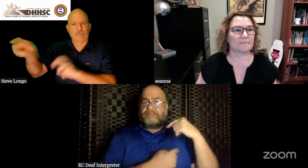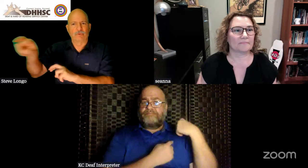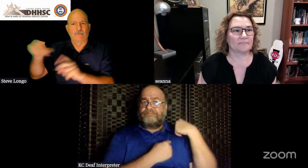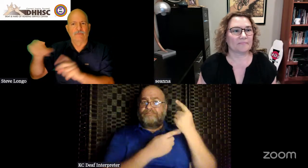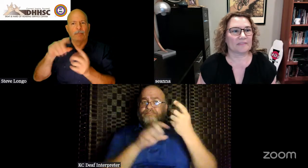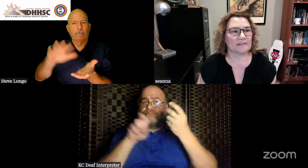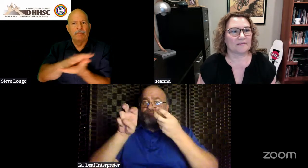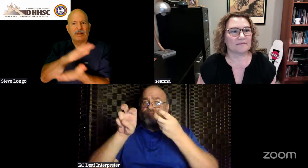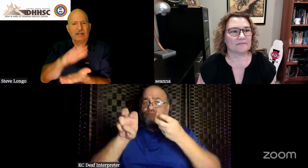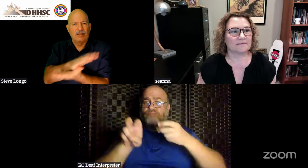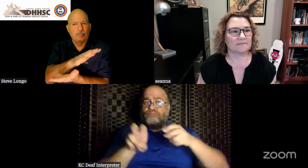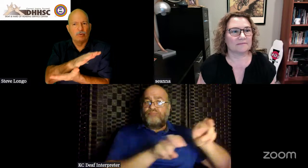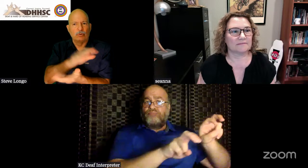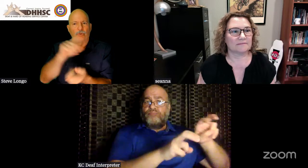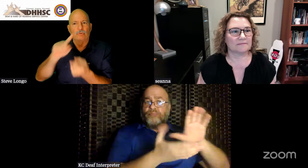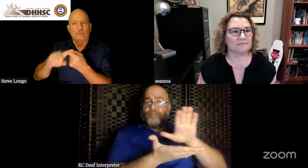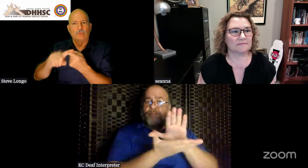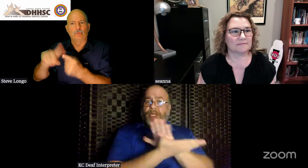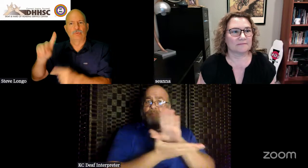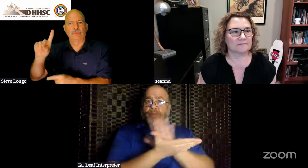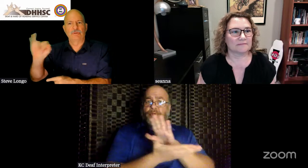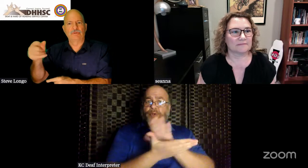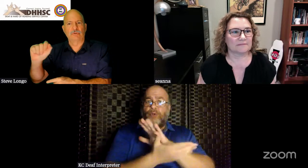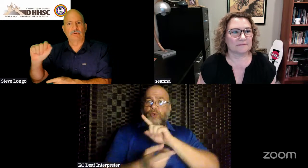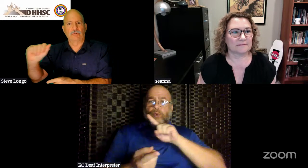recognize that